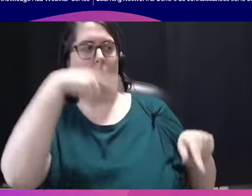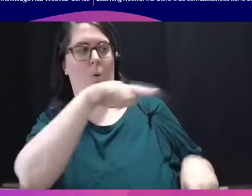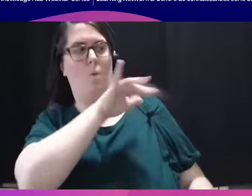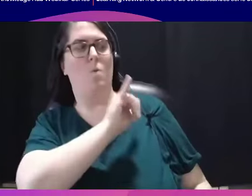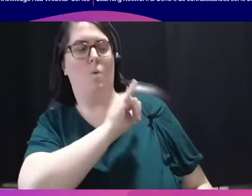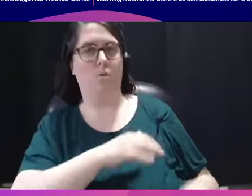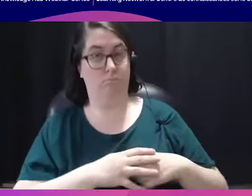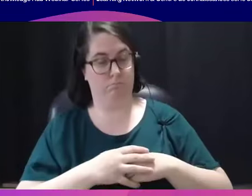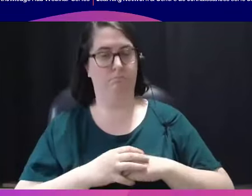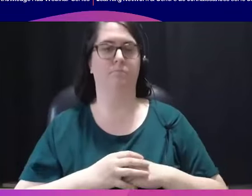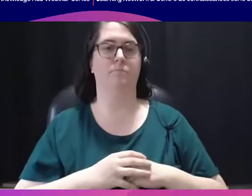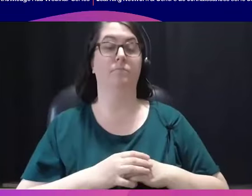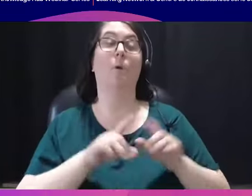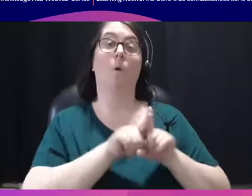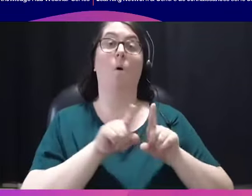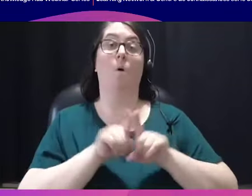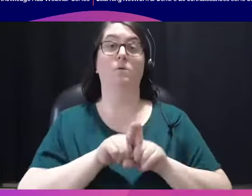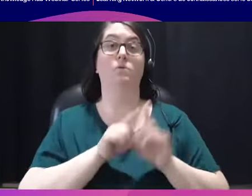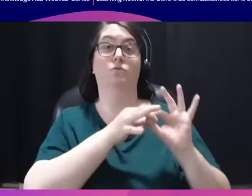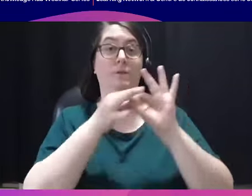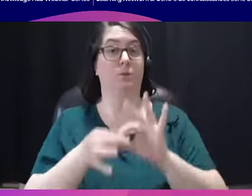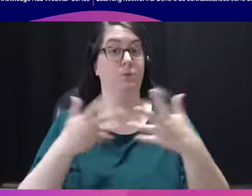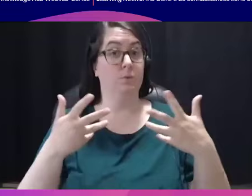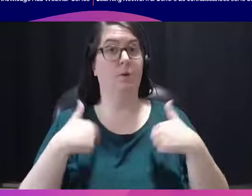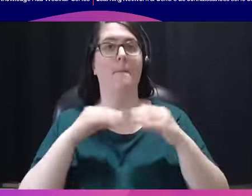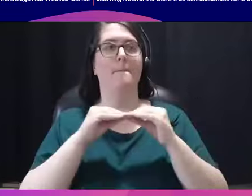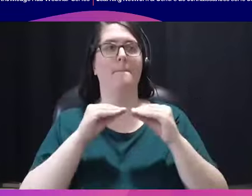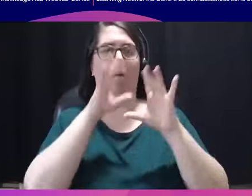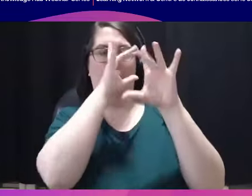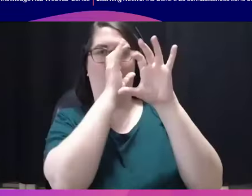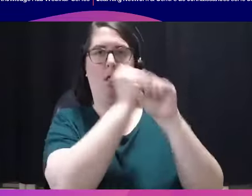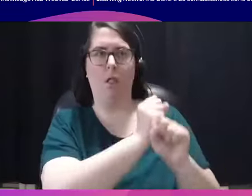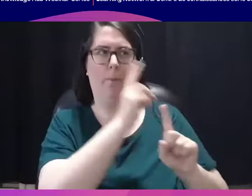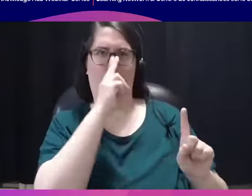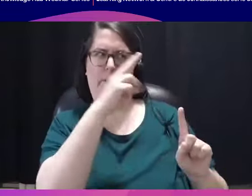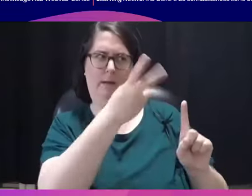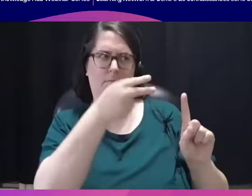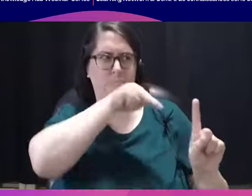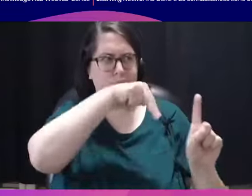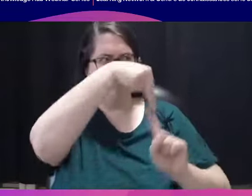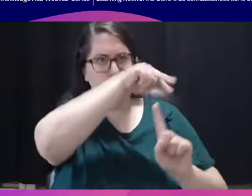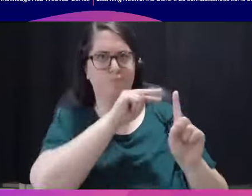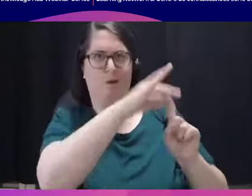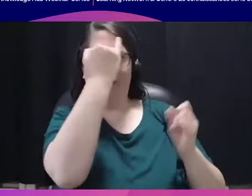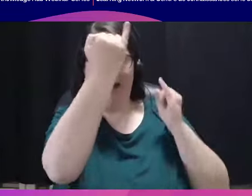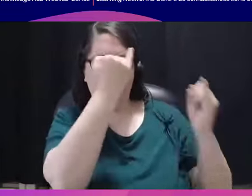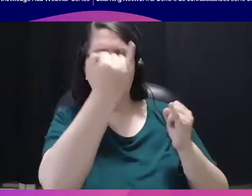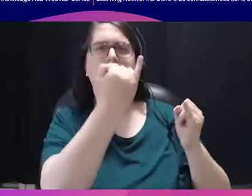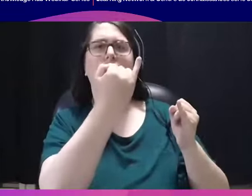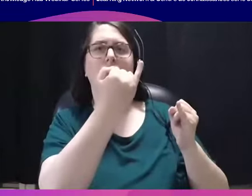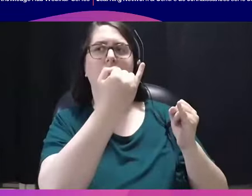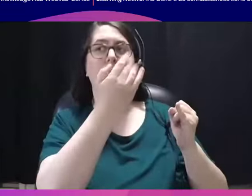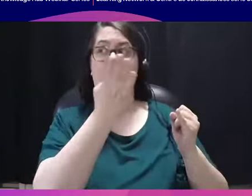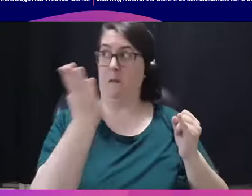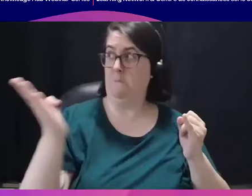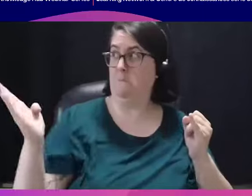matter. This is also in hand with the fact that there is more fascination with the unique worldview and ideology of incels that aren't